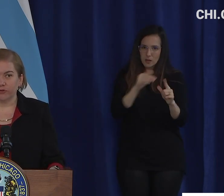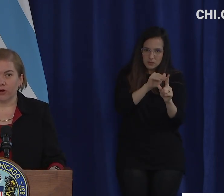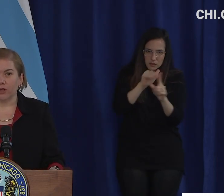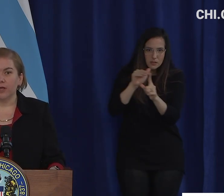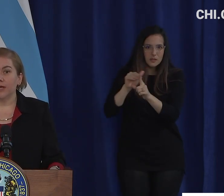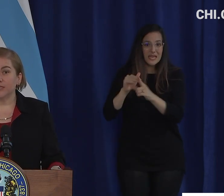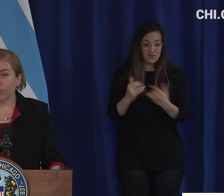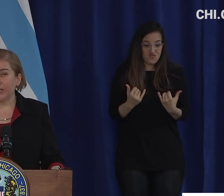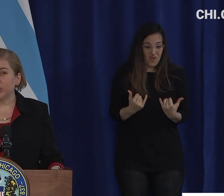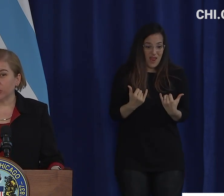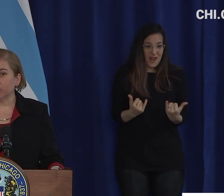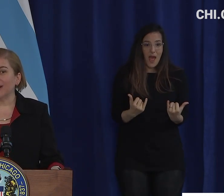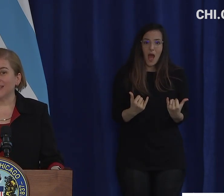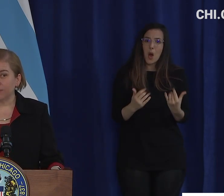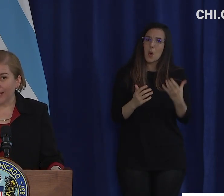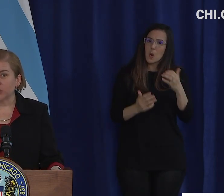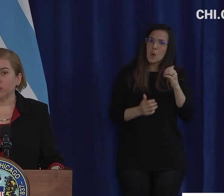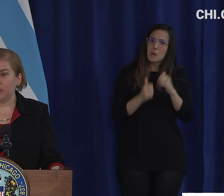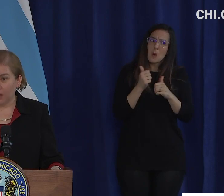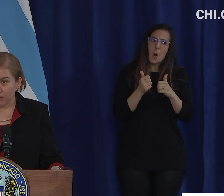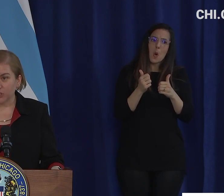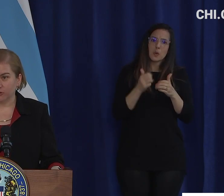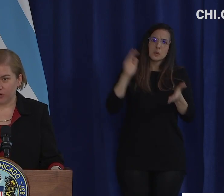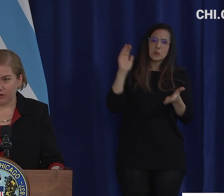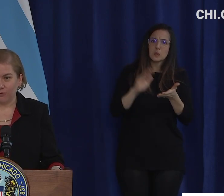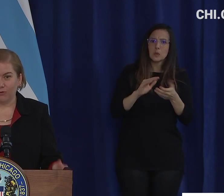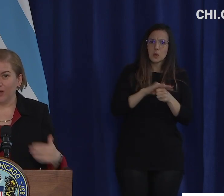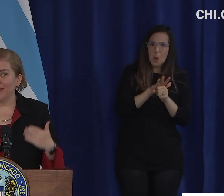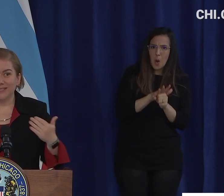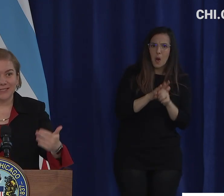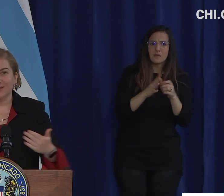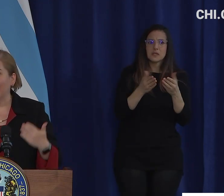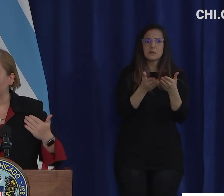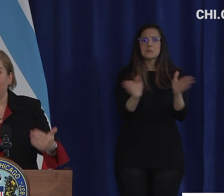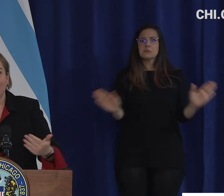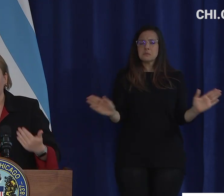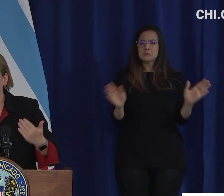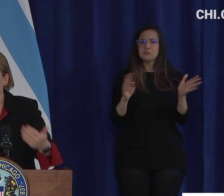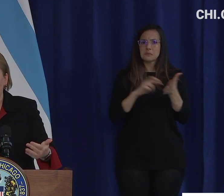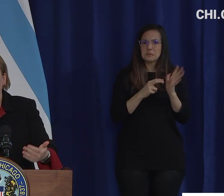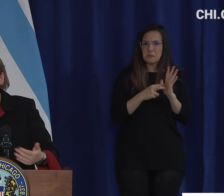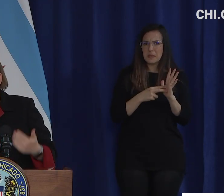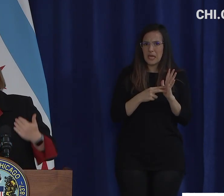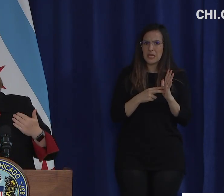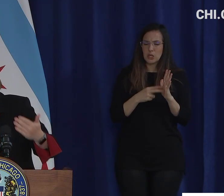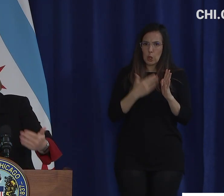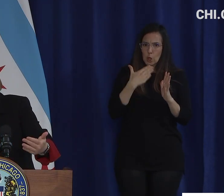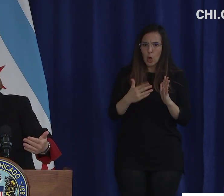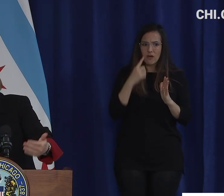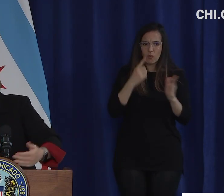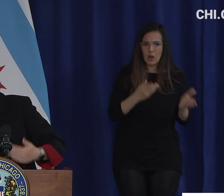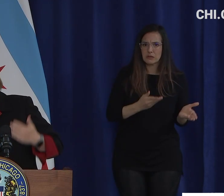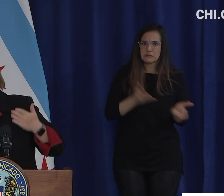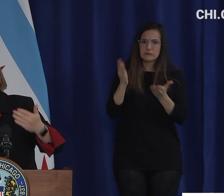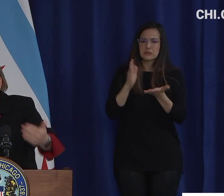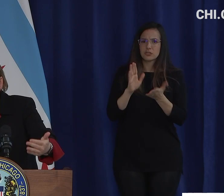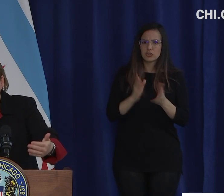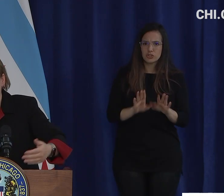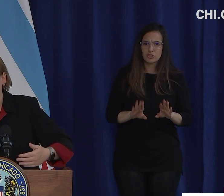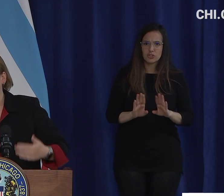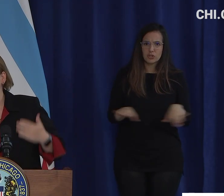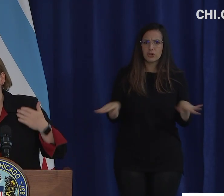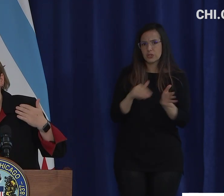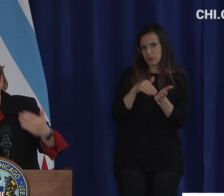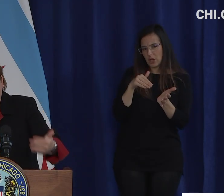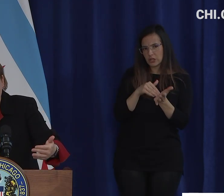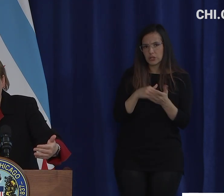in control to bring children, especially young children, who this is like the best work of public health, preventing disease, preventing further